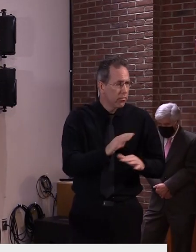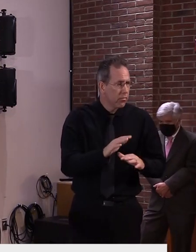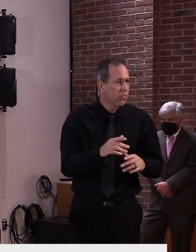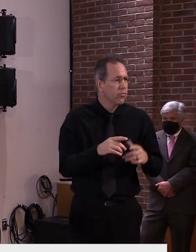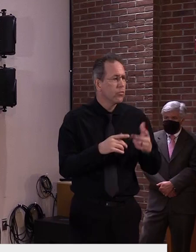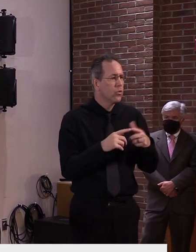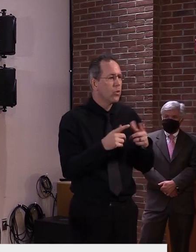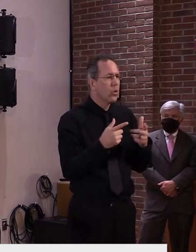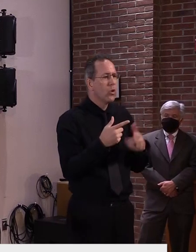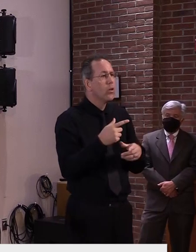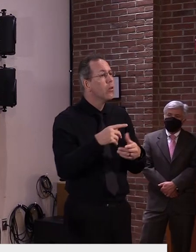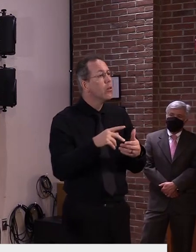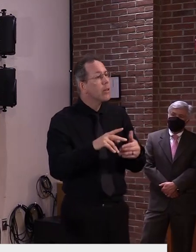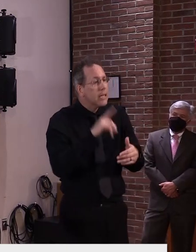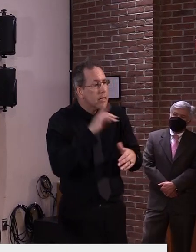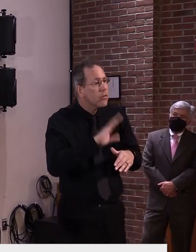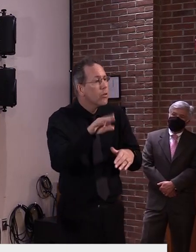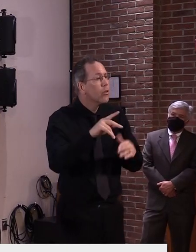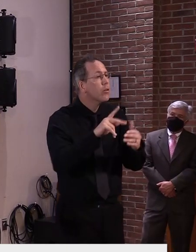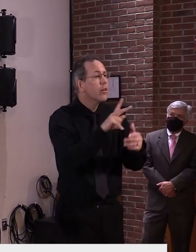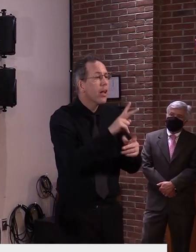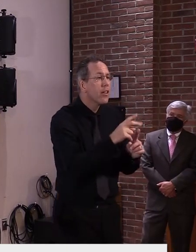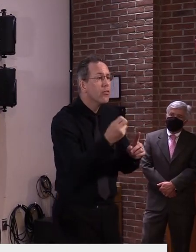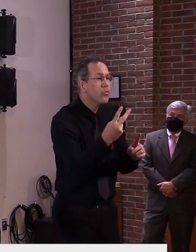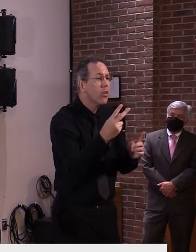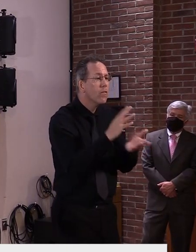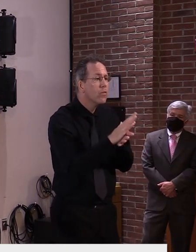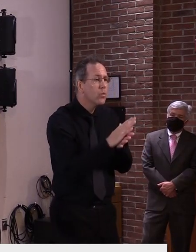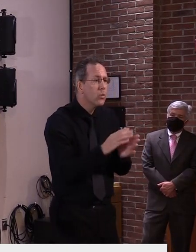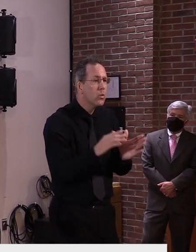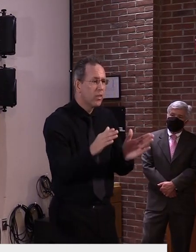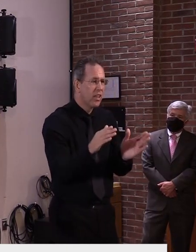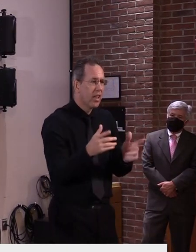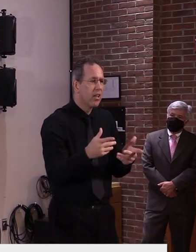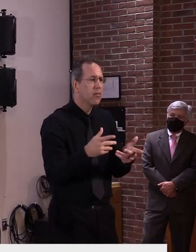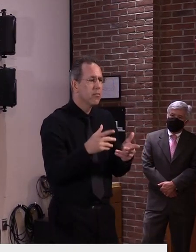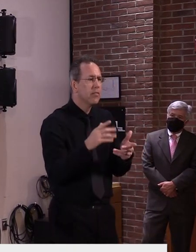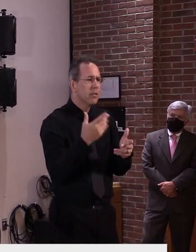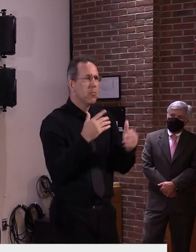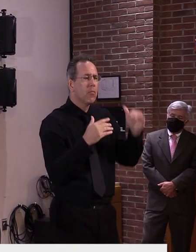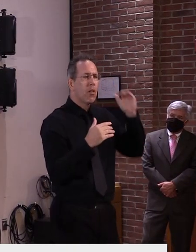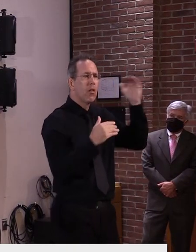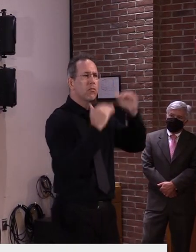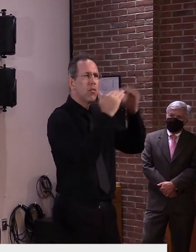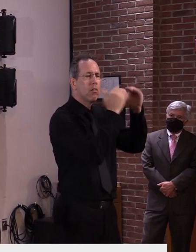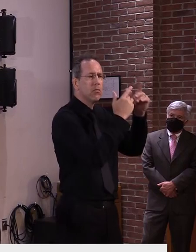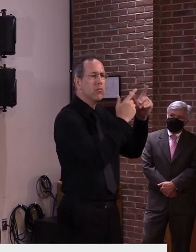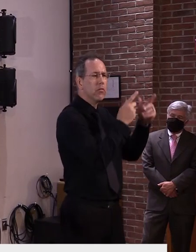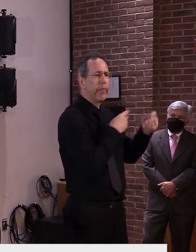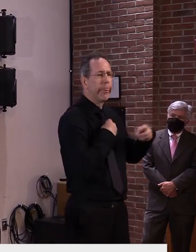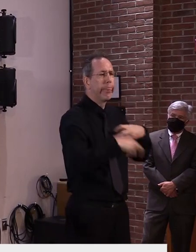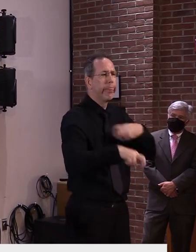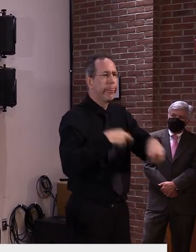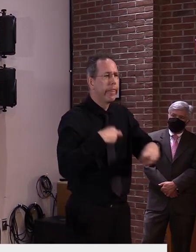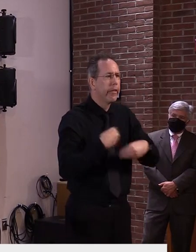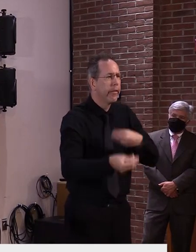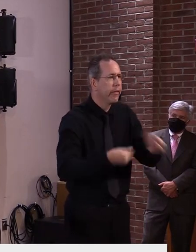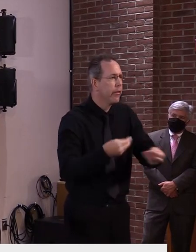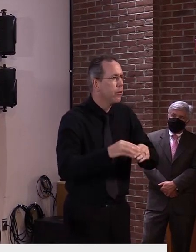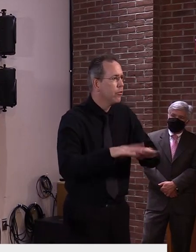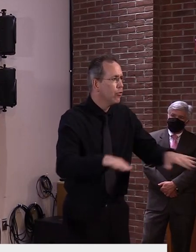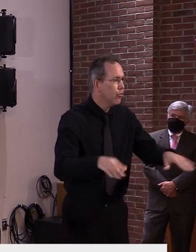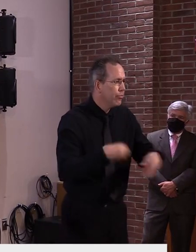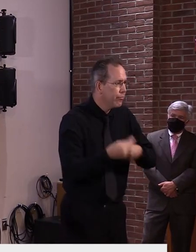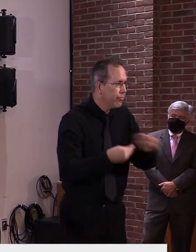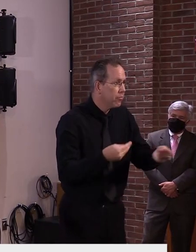be the way the pattern goes. This gives me another opportunity also to really tout, if I could,